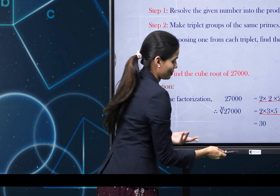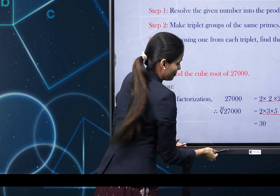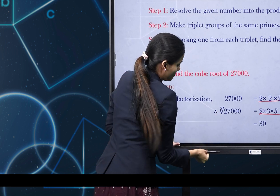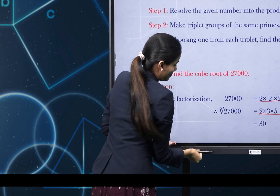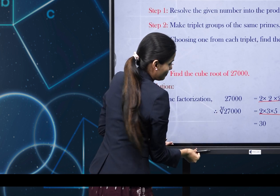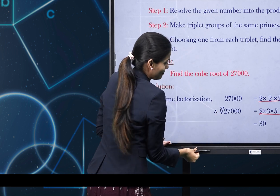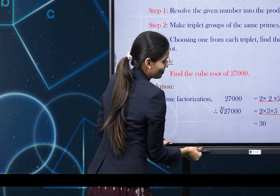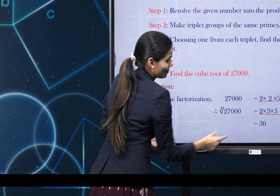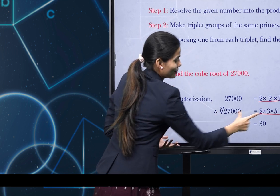Is equal to 30.